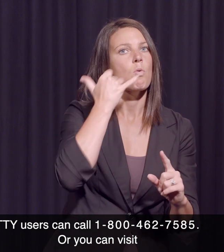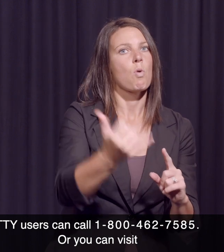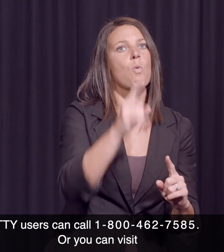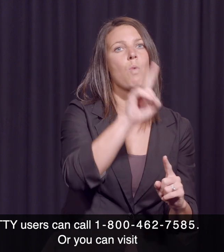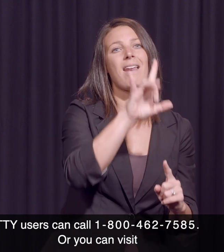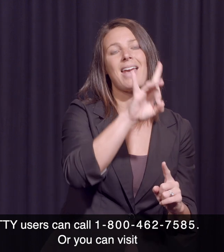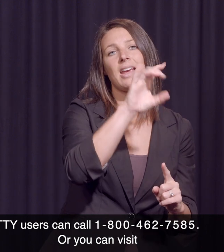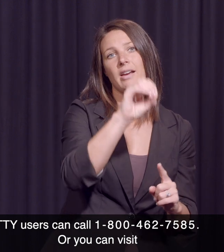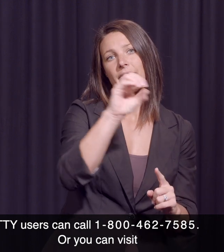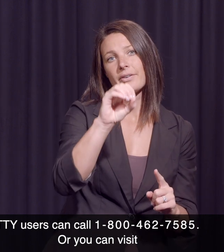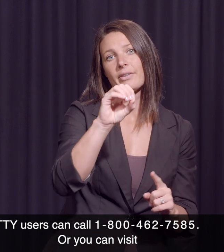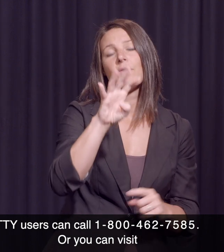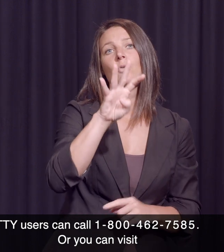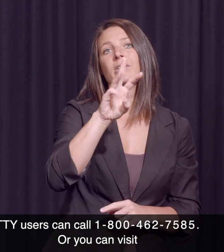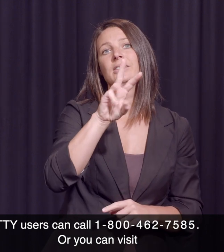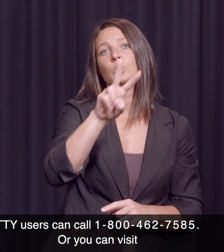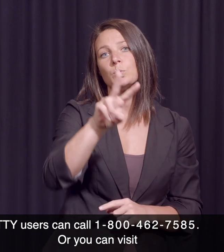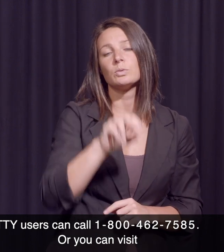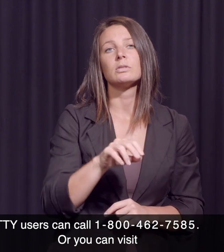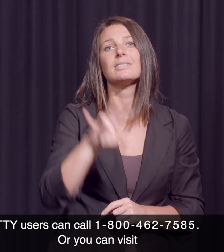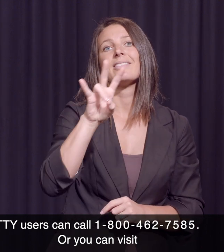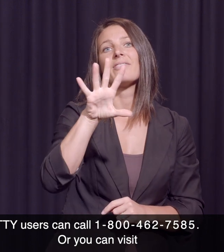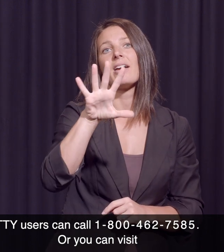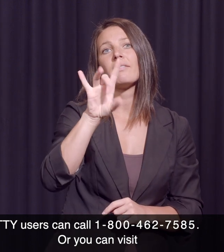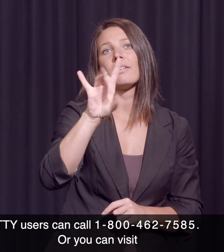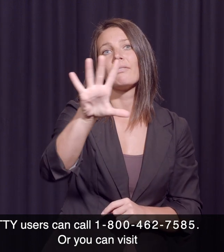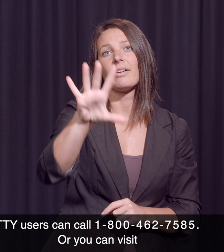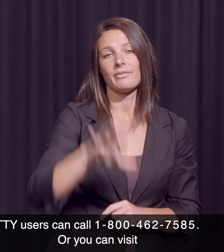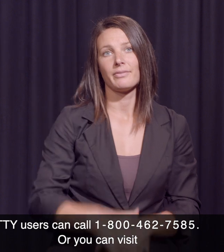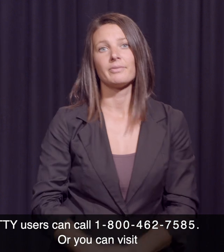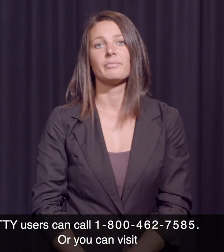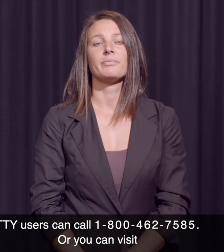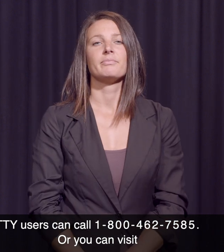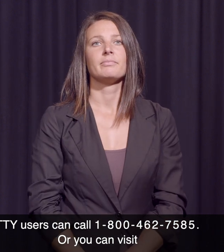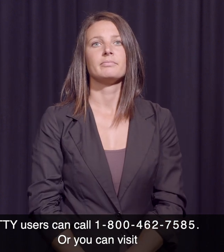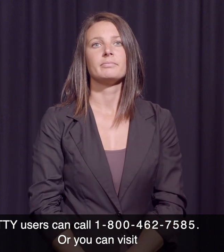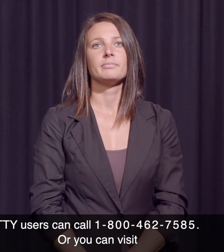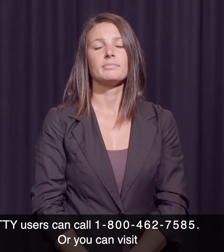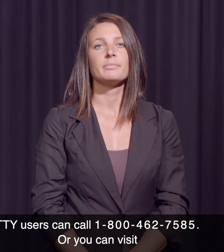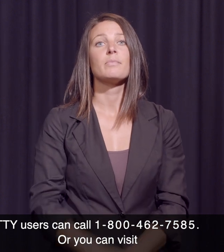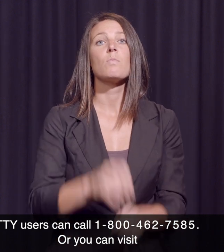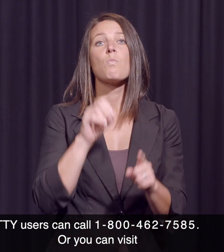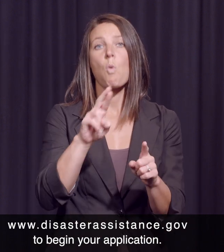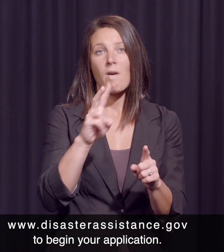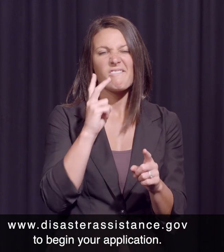-800-462-7585. Or you can visit www